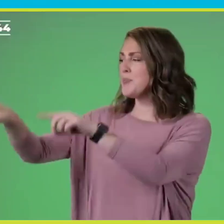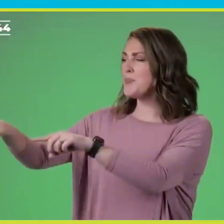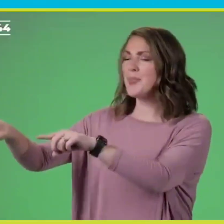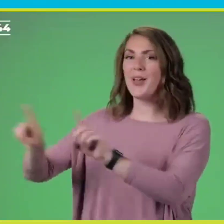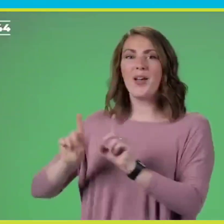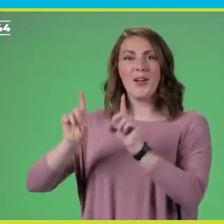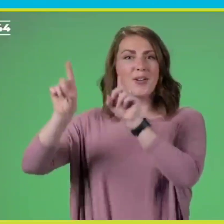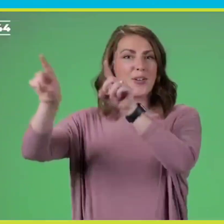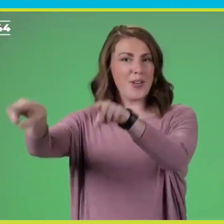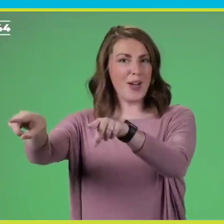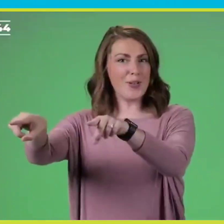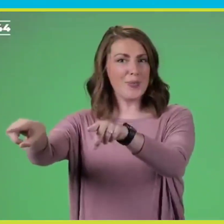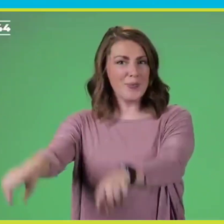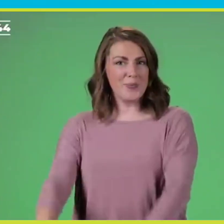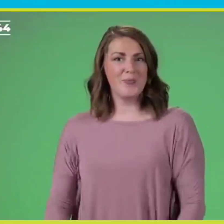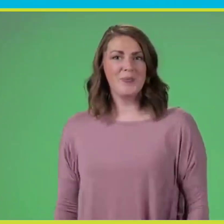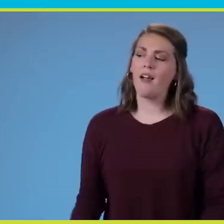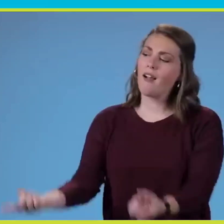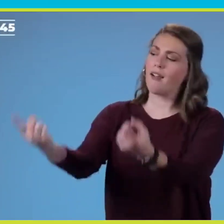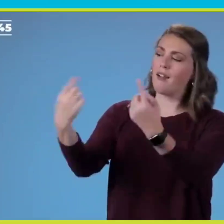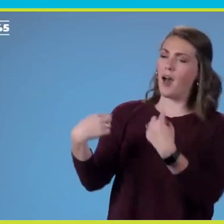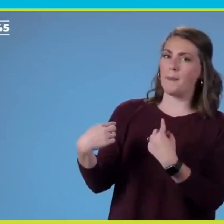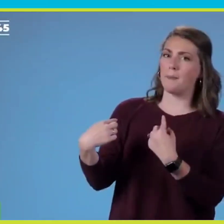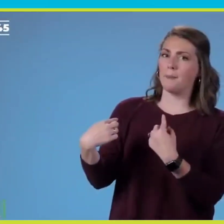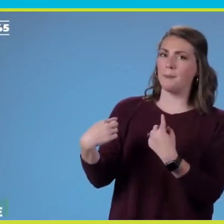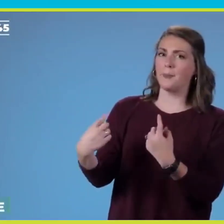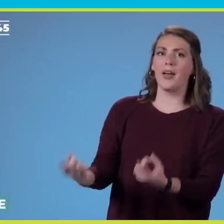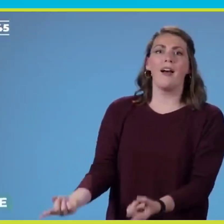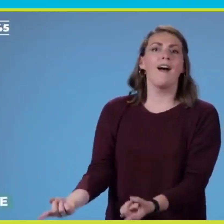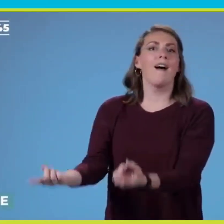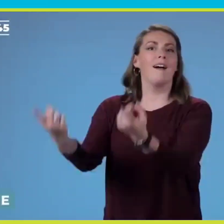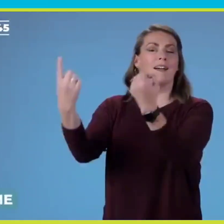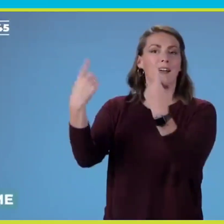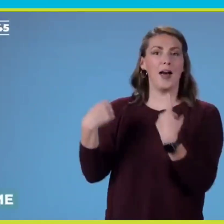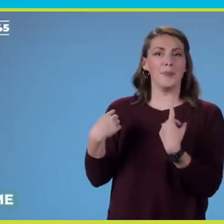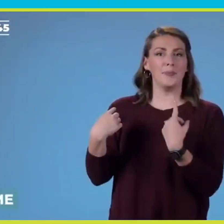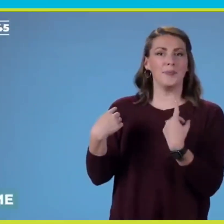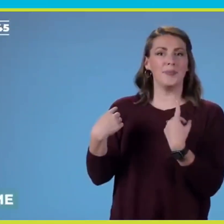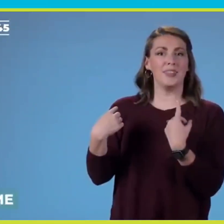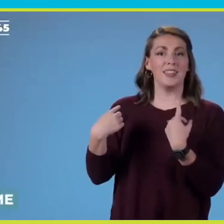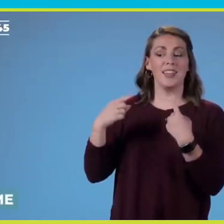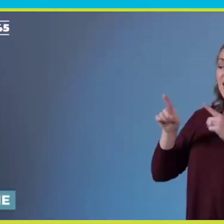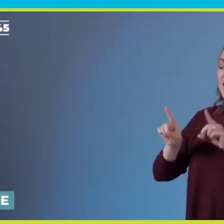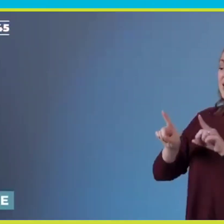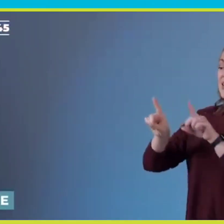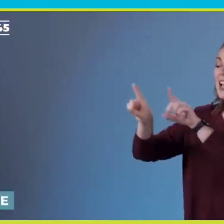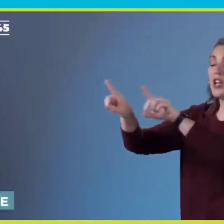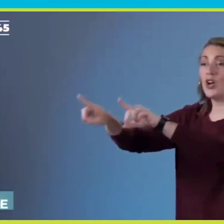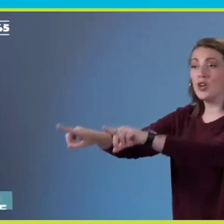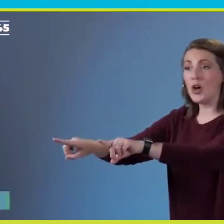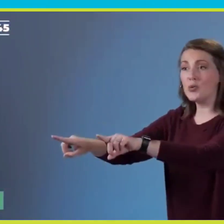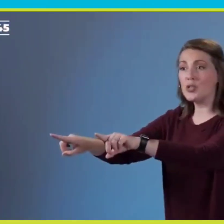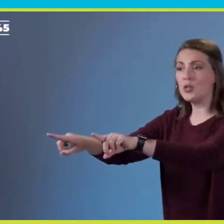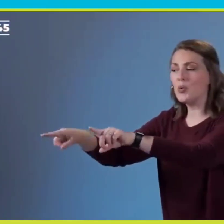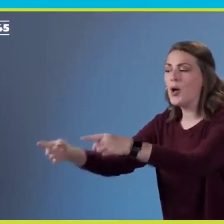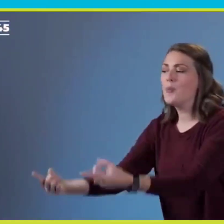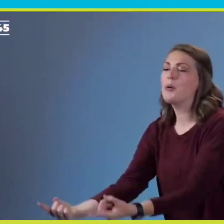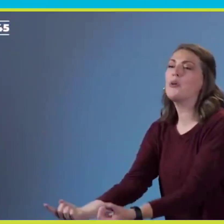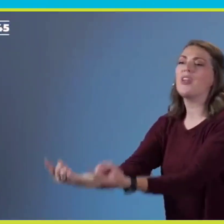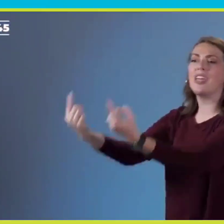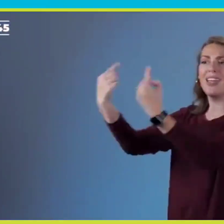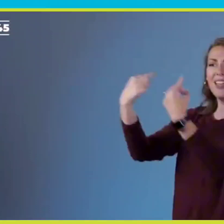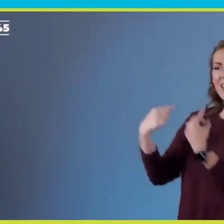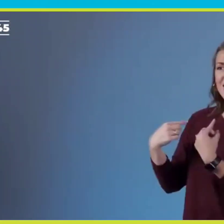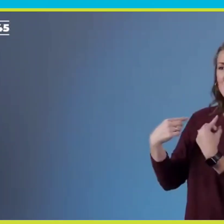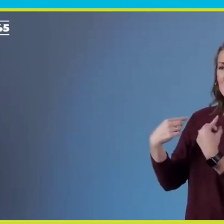somewhere. Go. Come. Come. It's the sign go to,